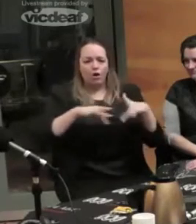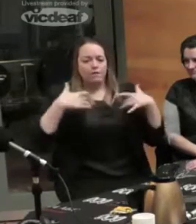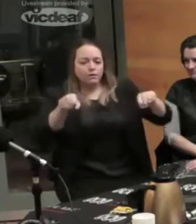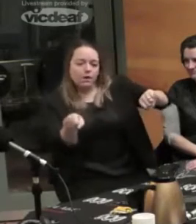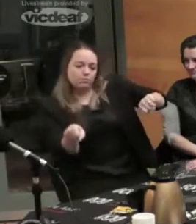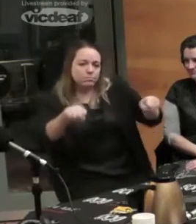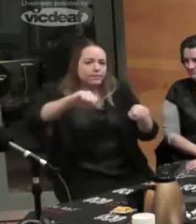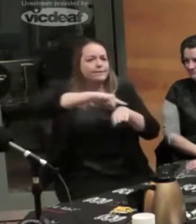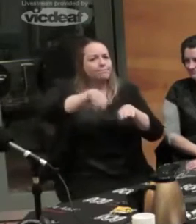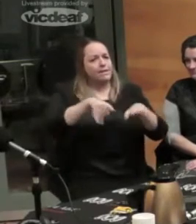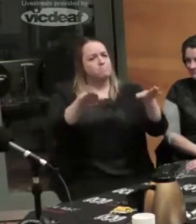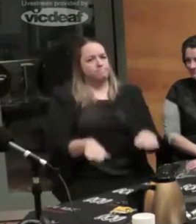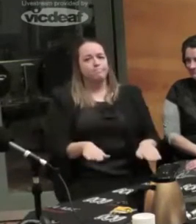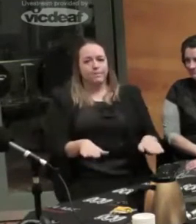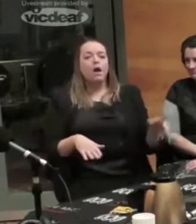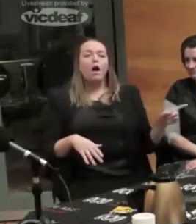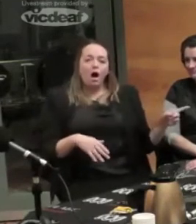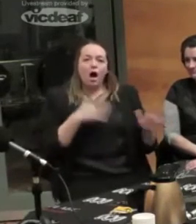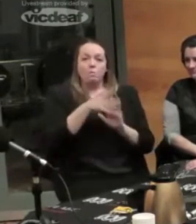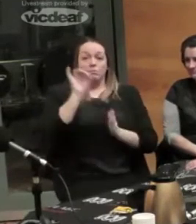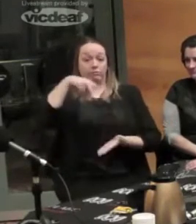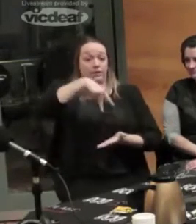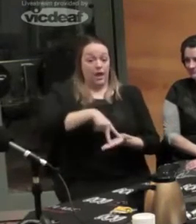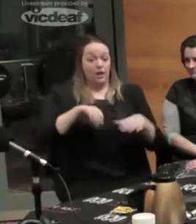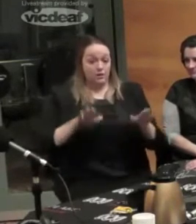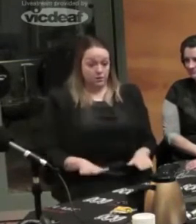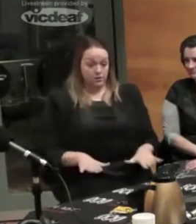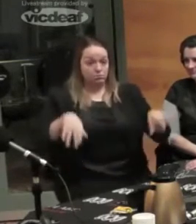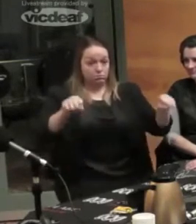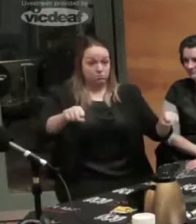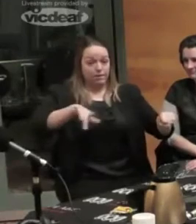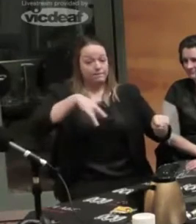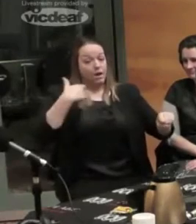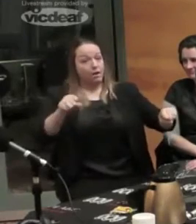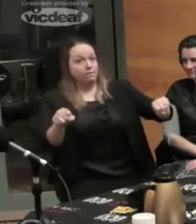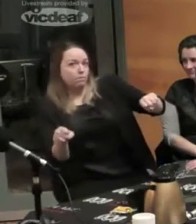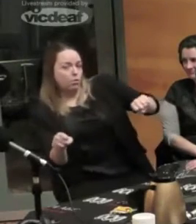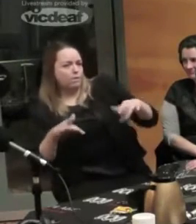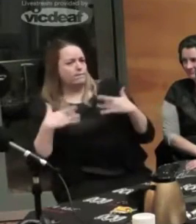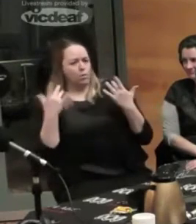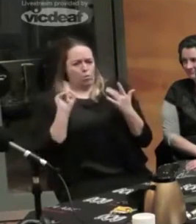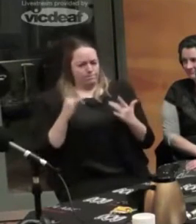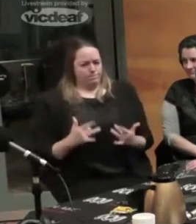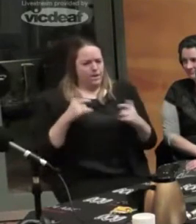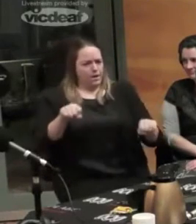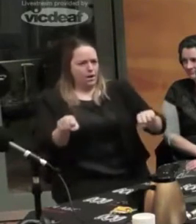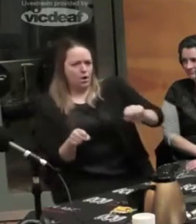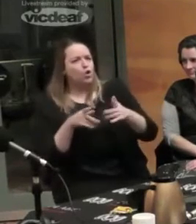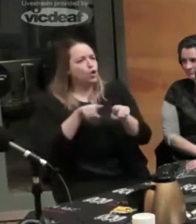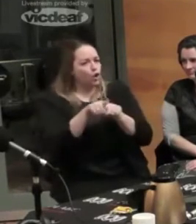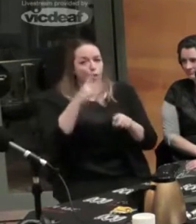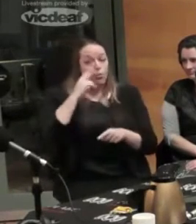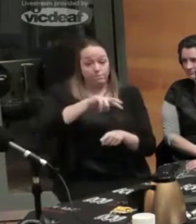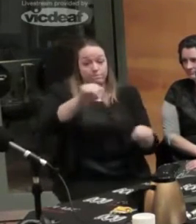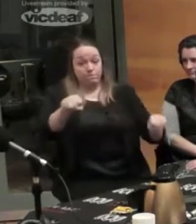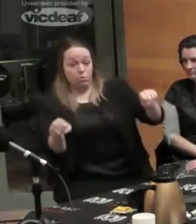just going either way. They're propping themselves up, yep. with their feet on the ground, falling sideways, and learning. Yeah. To turn into the fall exactly.